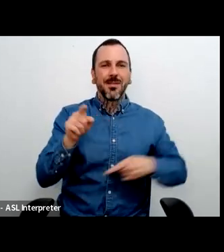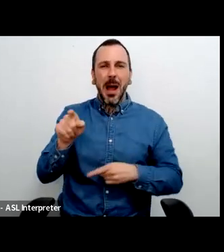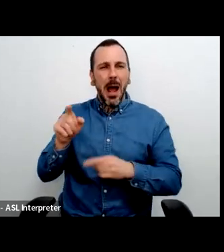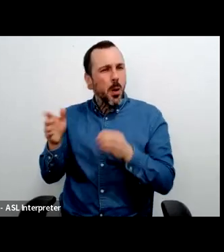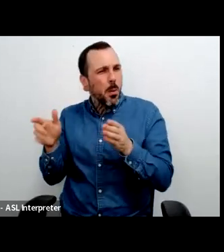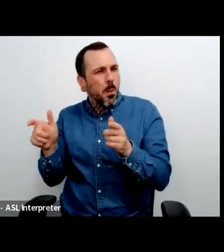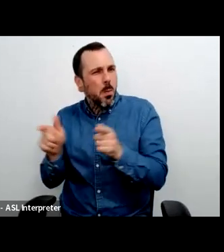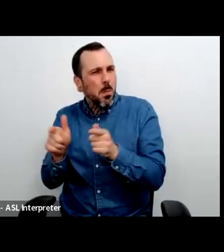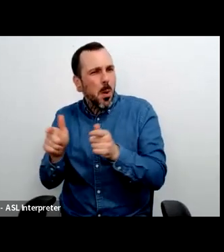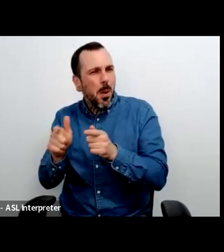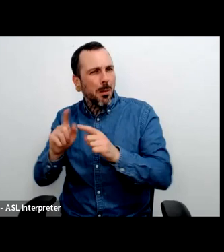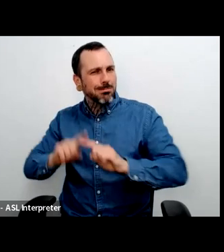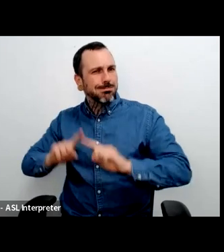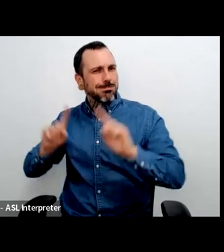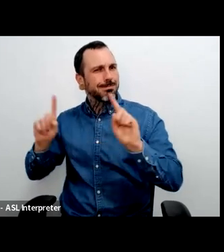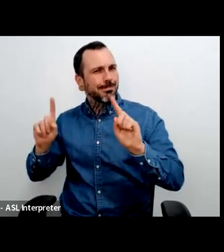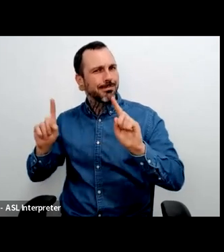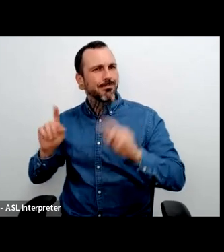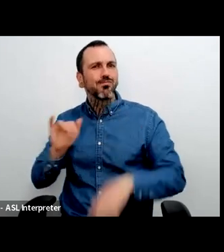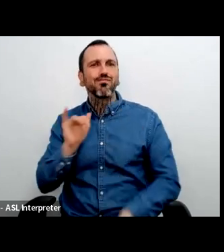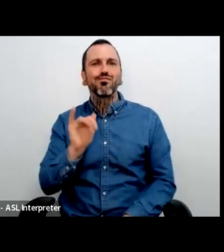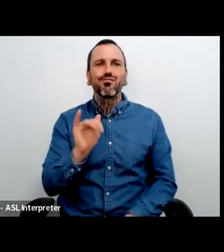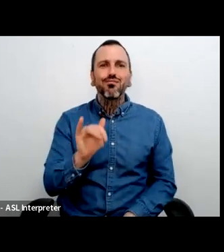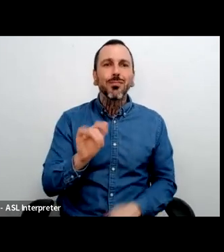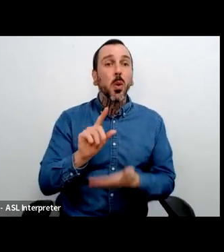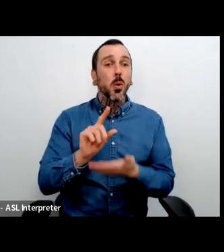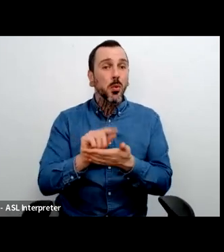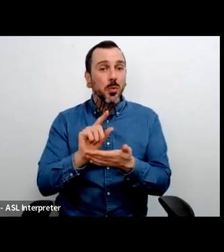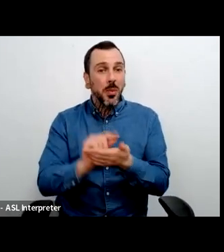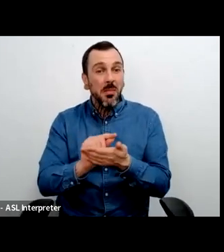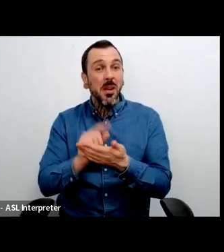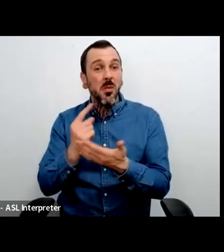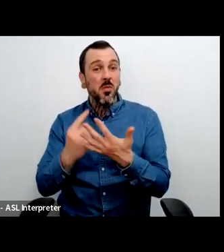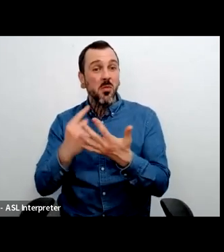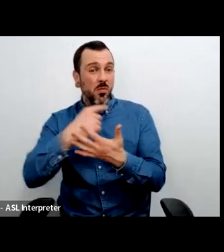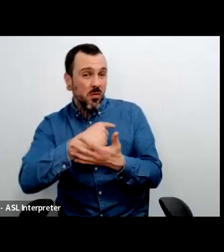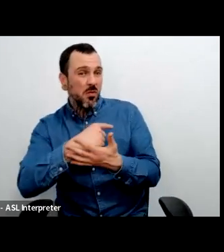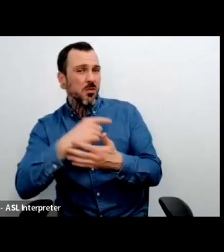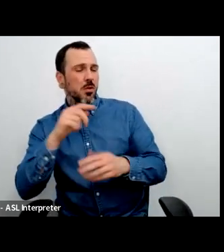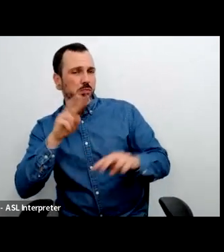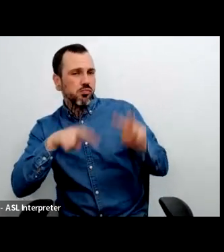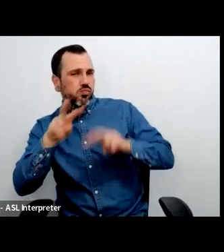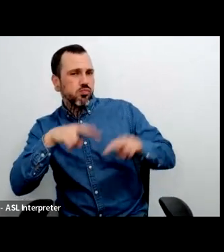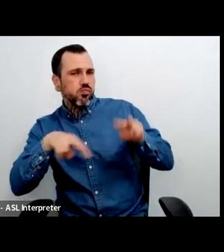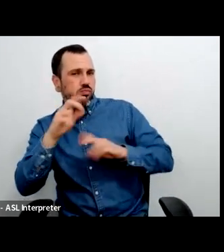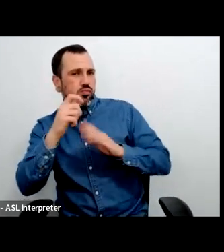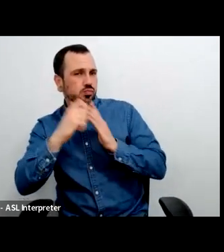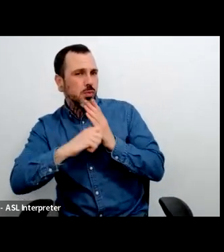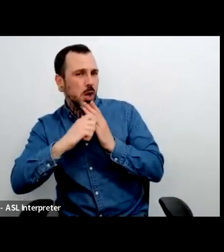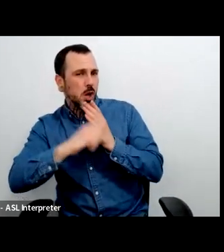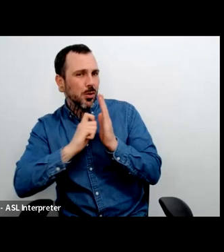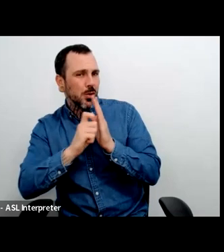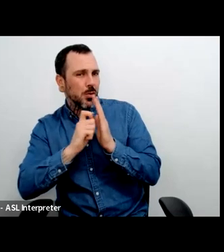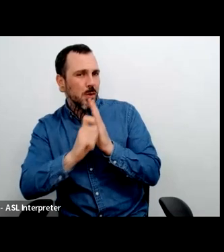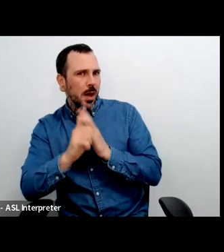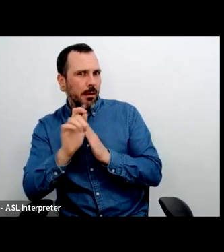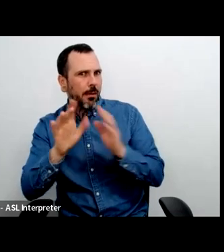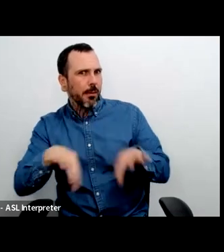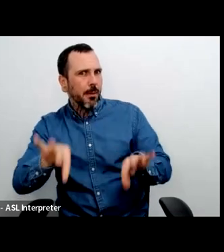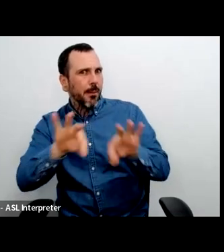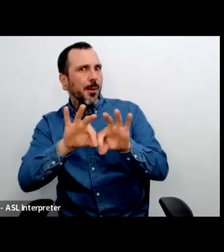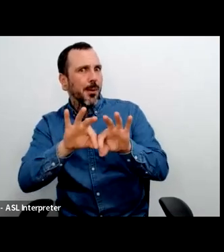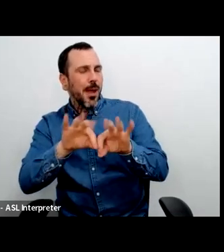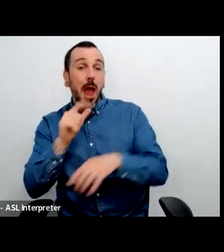the issue of reviews and the importance that they were held and who was doing the reviewing, and again, it's